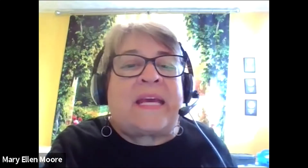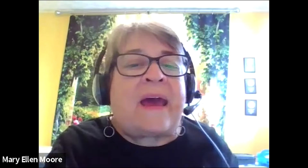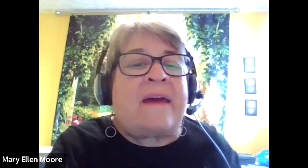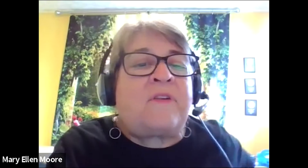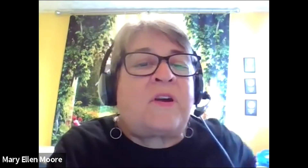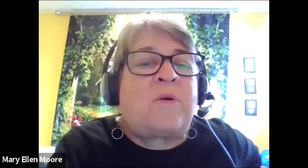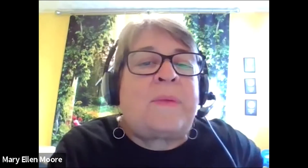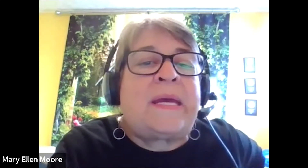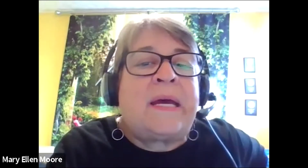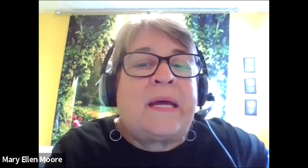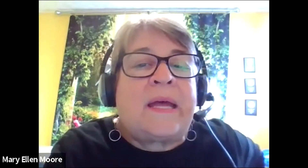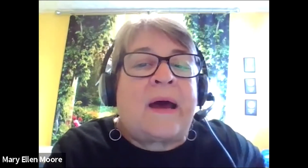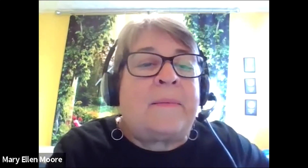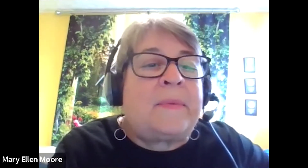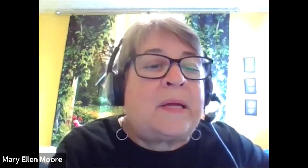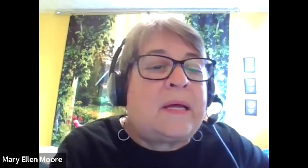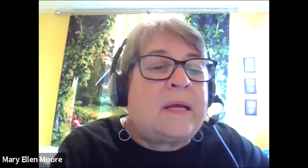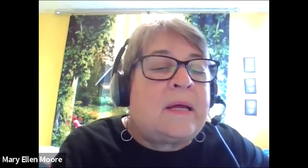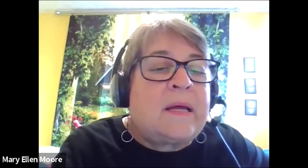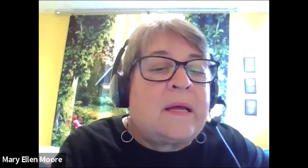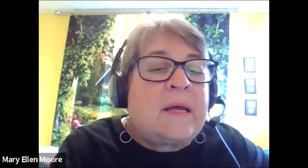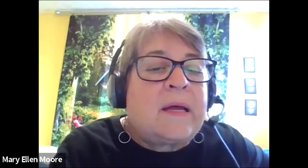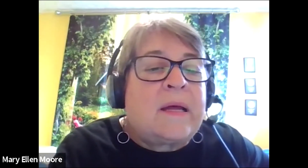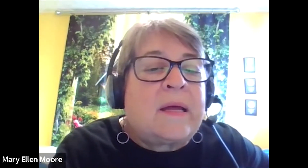K for Kobe. Yep.